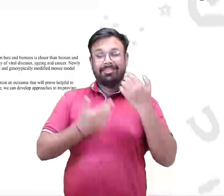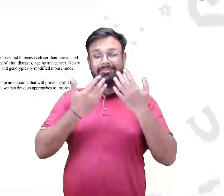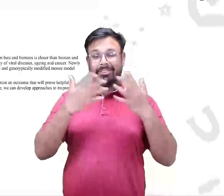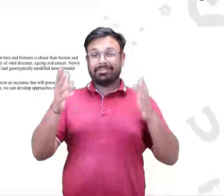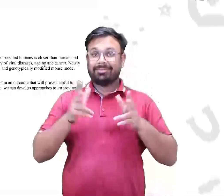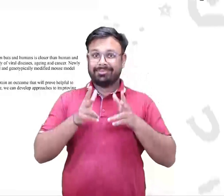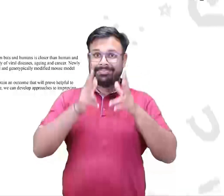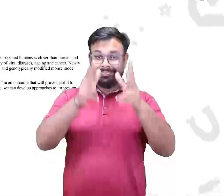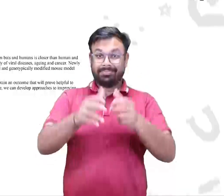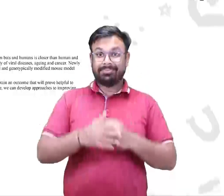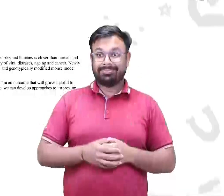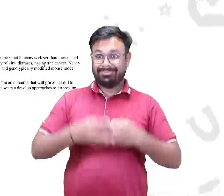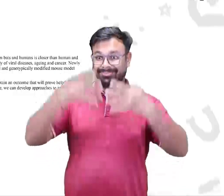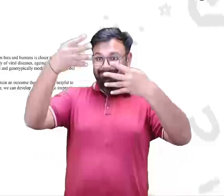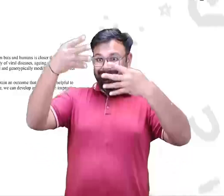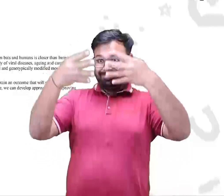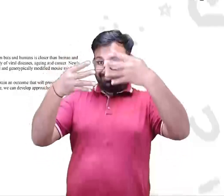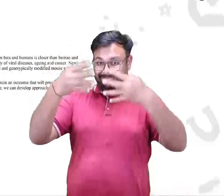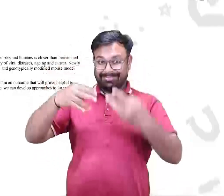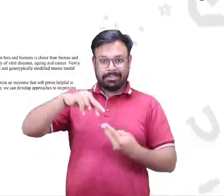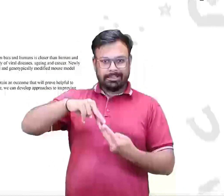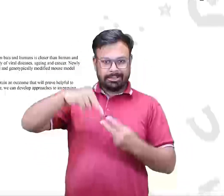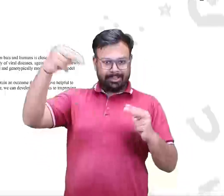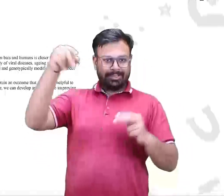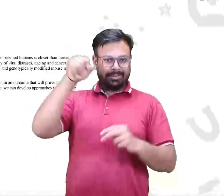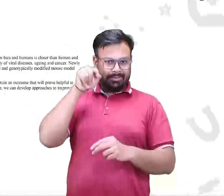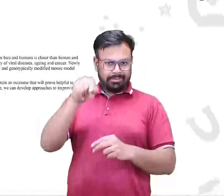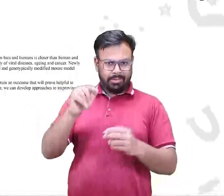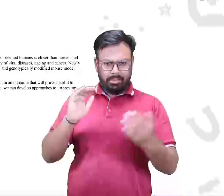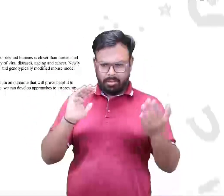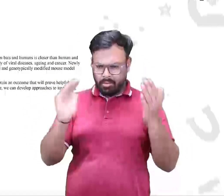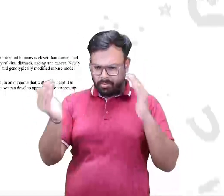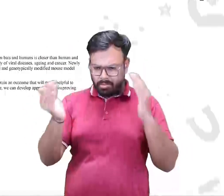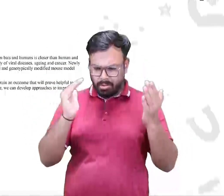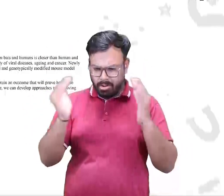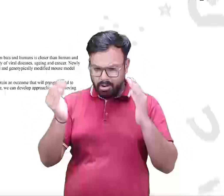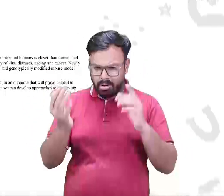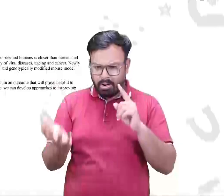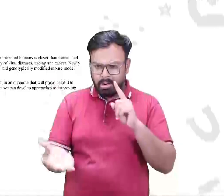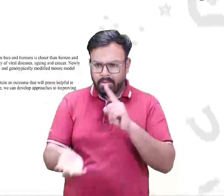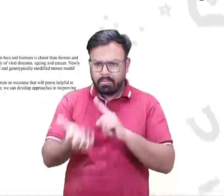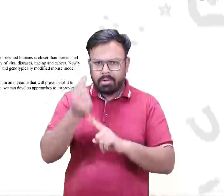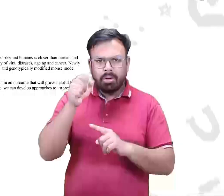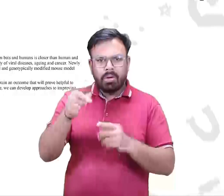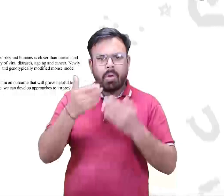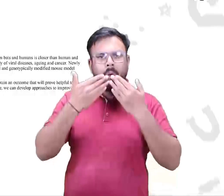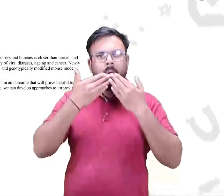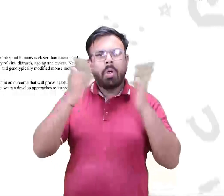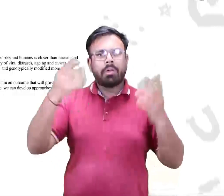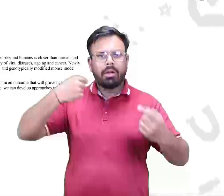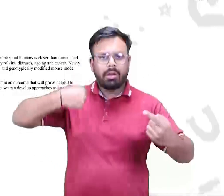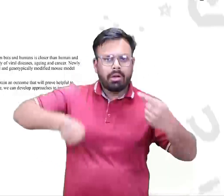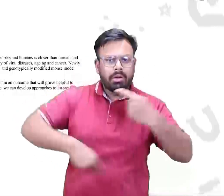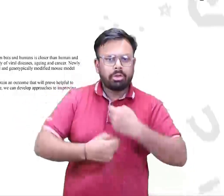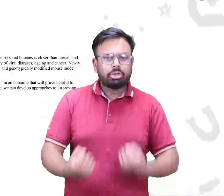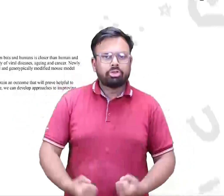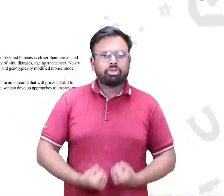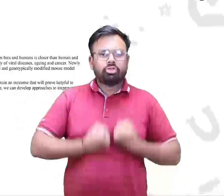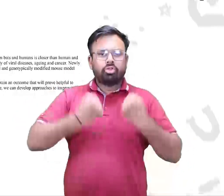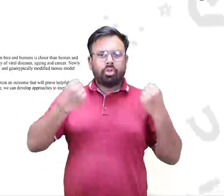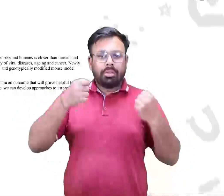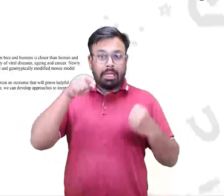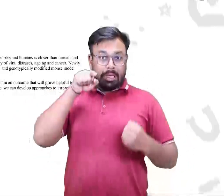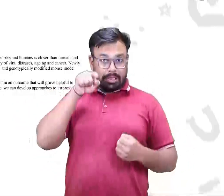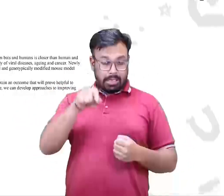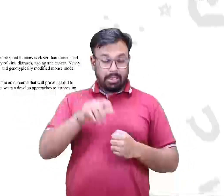Conclusion. Genome. Wide comparison of immune related genes reveals that